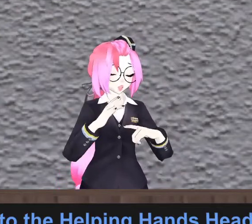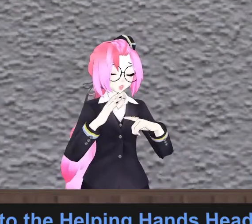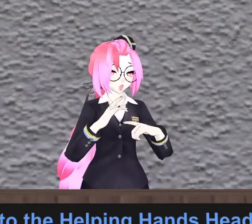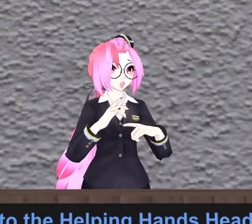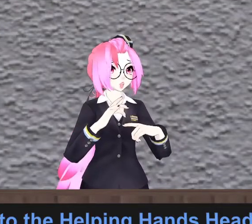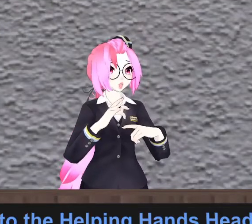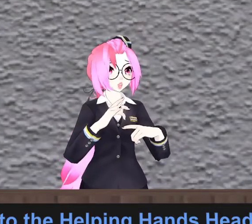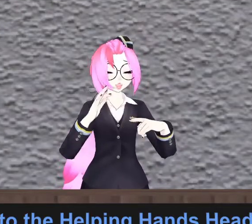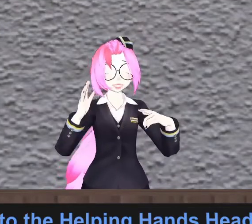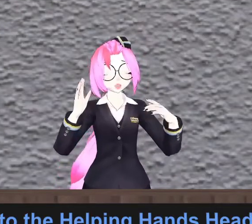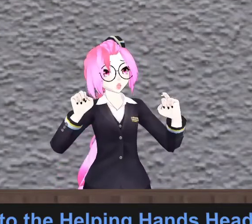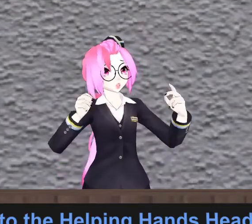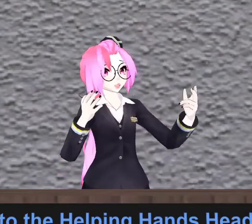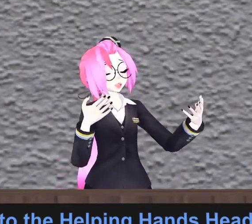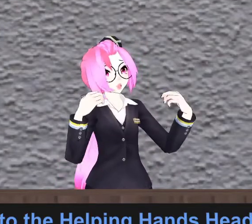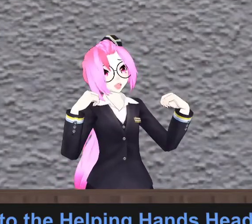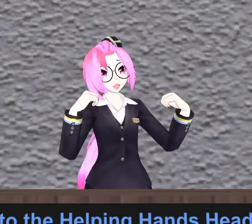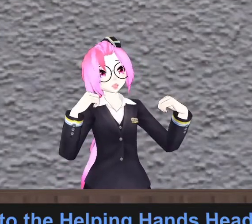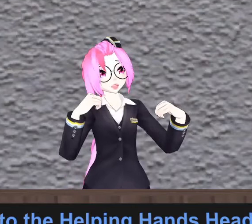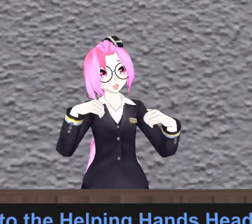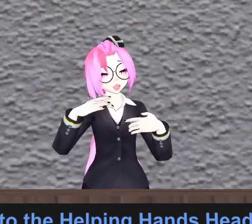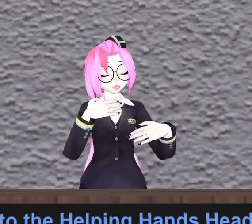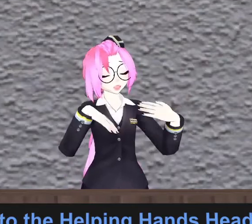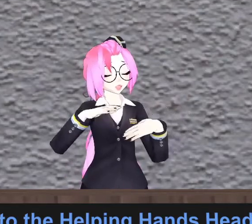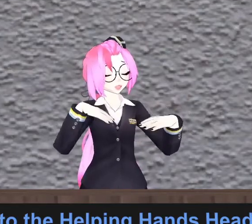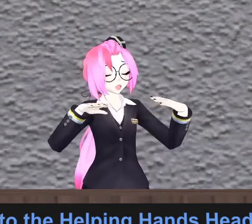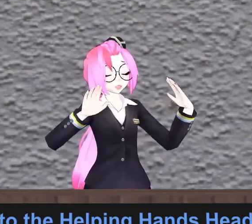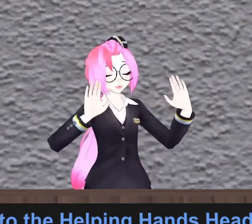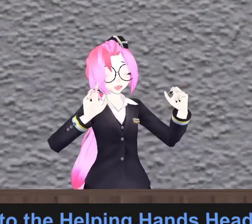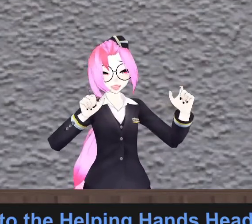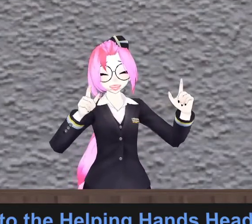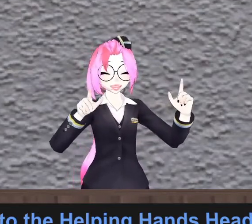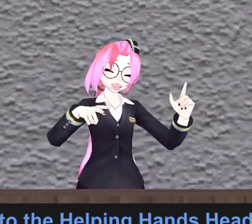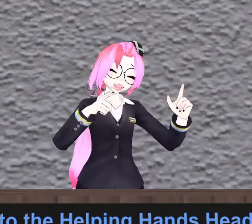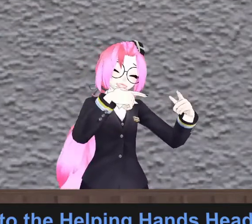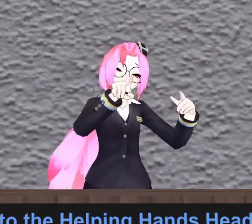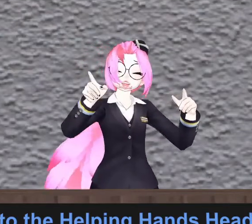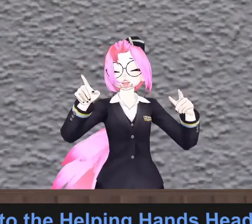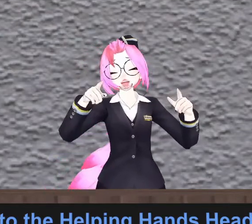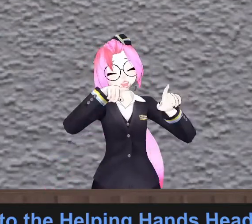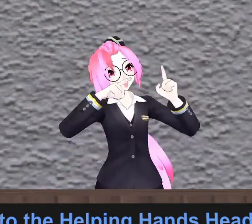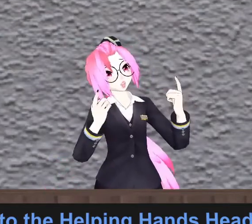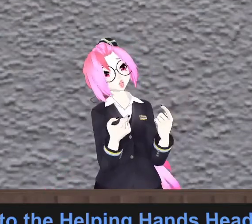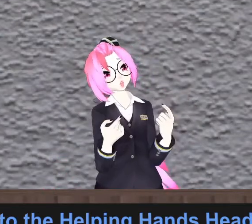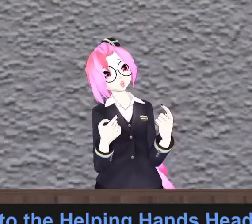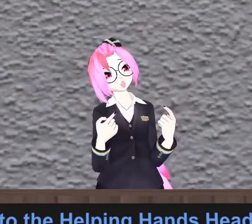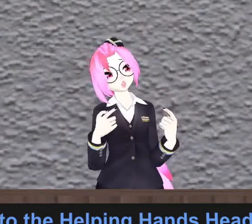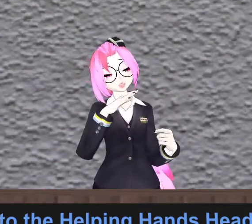more examples, or if you want, we could do like an interactive activity. I could split you guys into groups, and